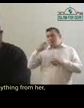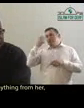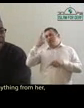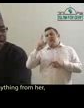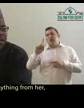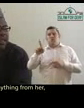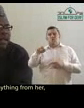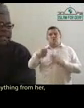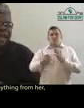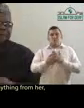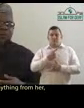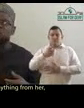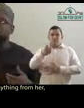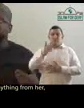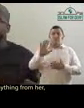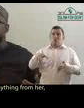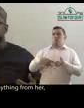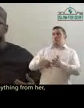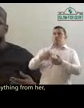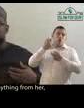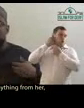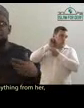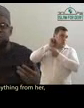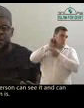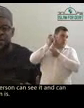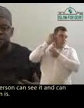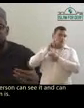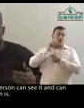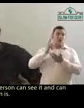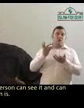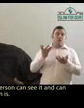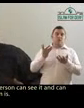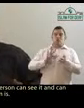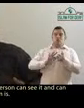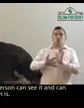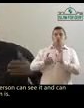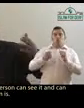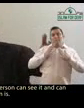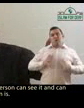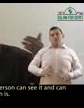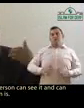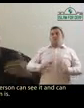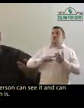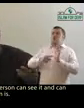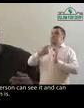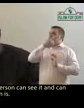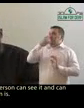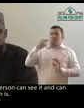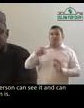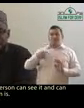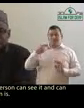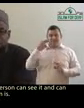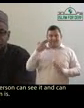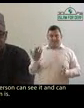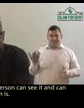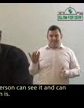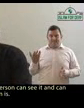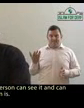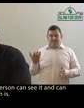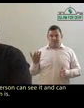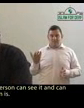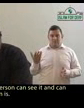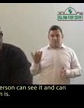what's going on. She doesn't have to show anything from her beauty, from her body, so that that person can see and they can appreciate what